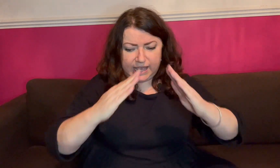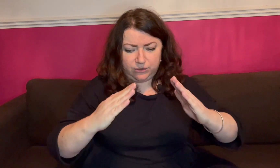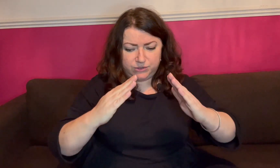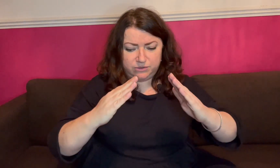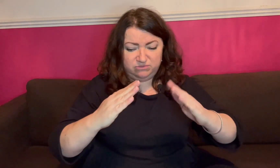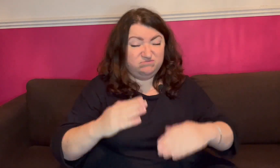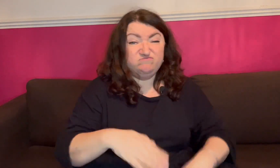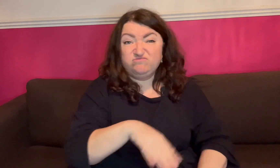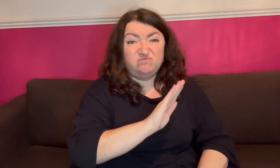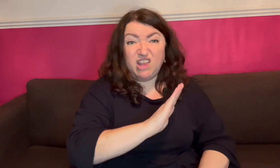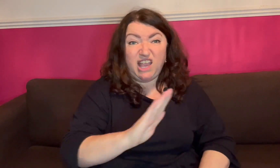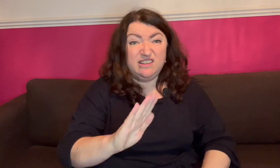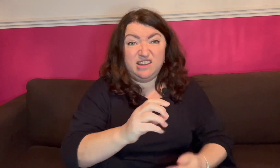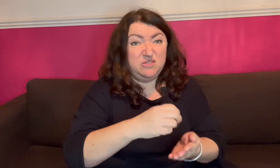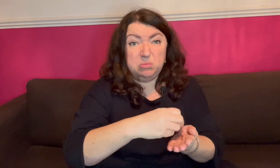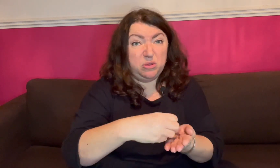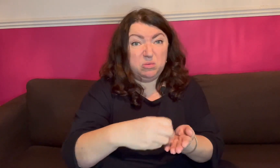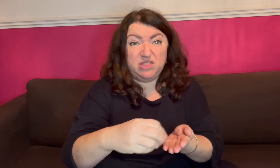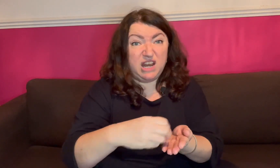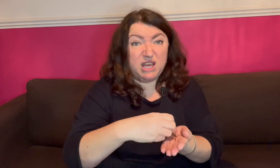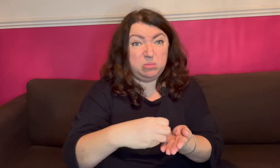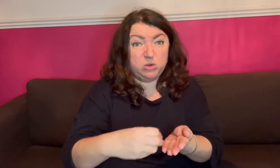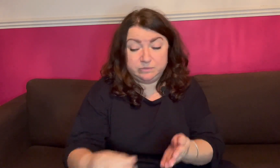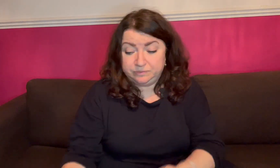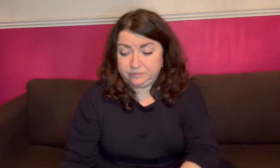house. He didn't even bother with the label.